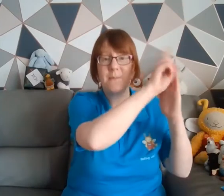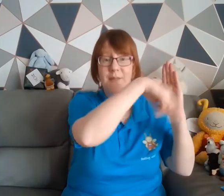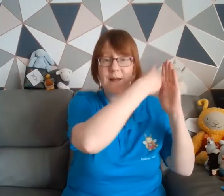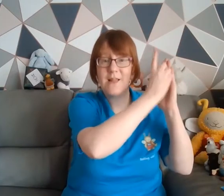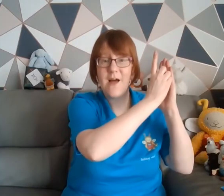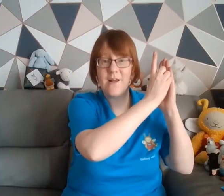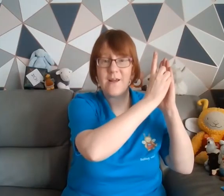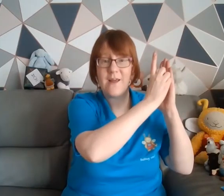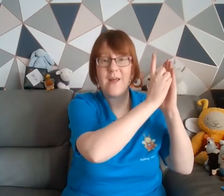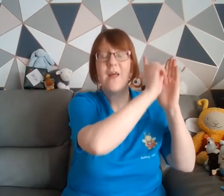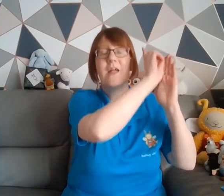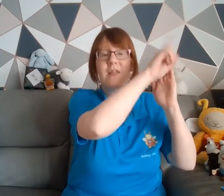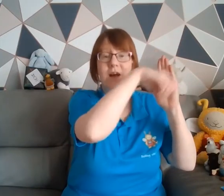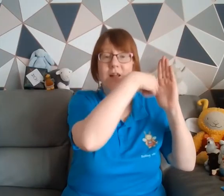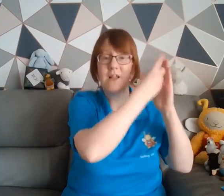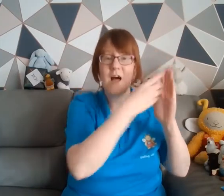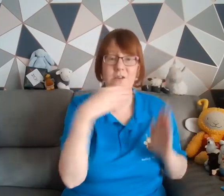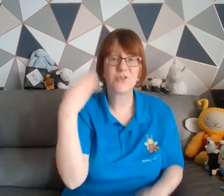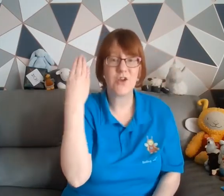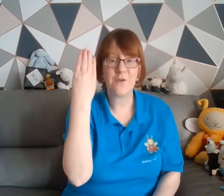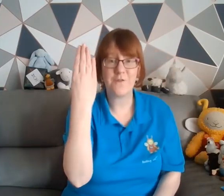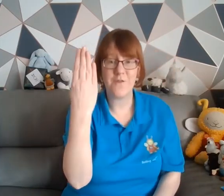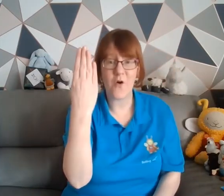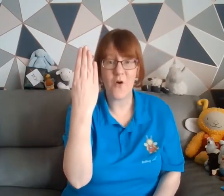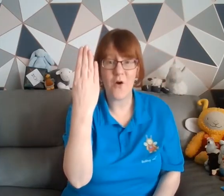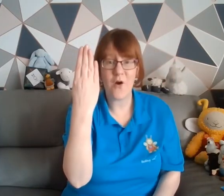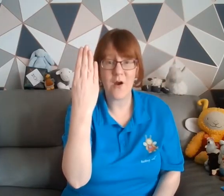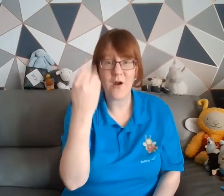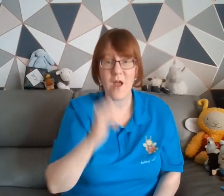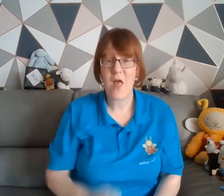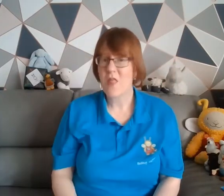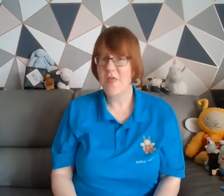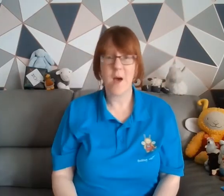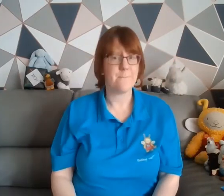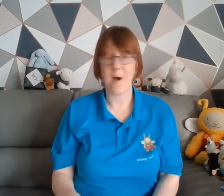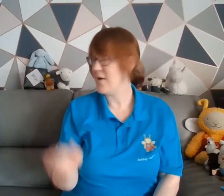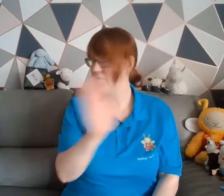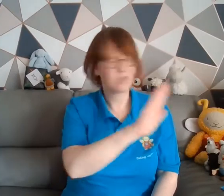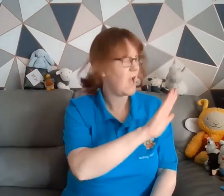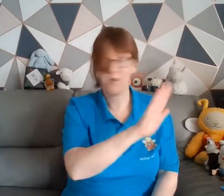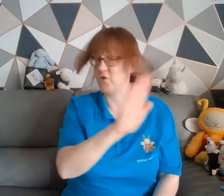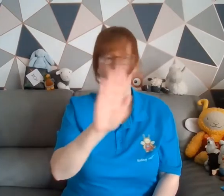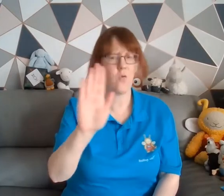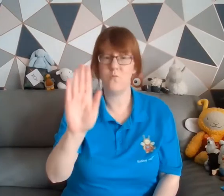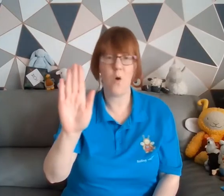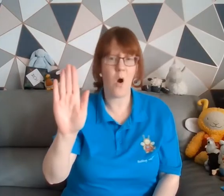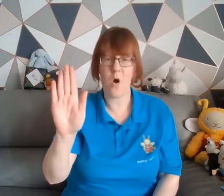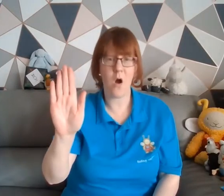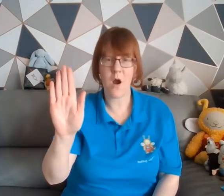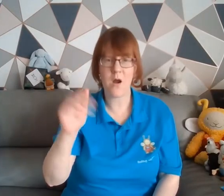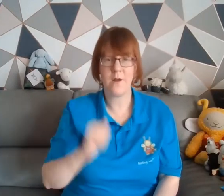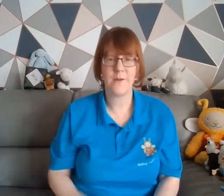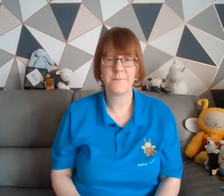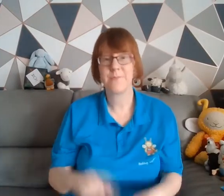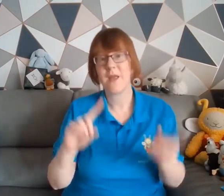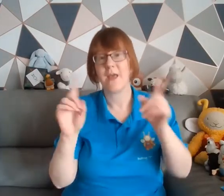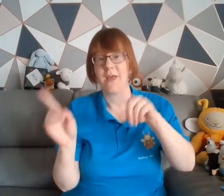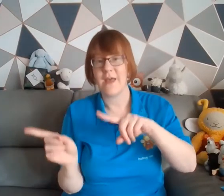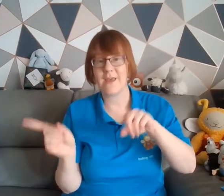the clock. The clock struck four, the mouse said no more.